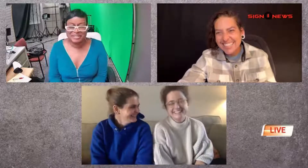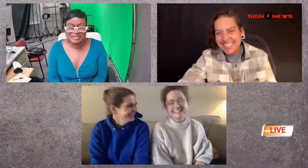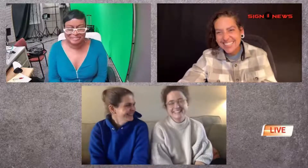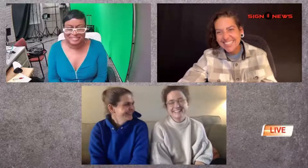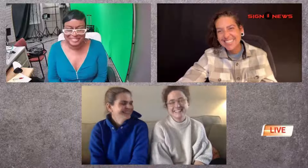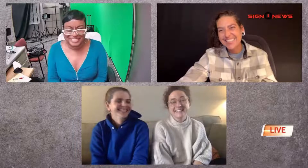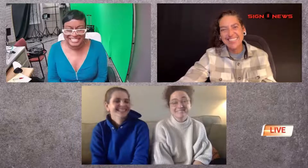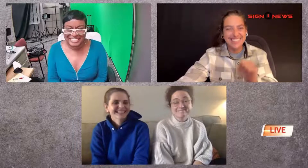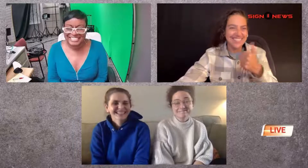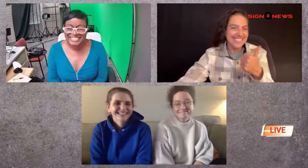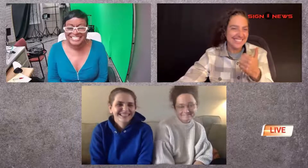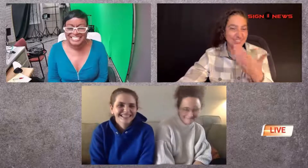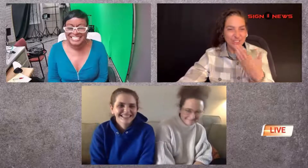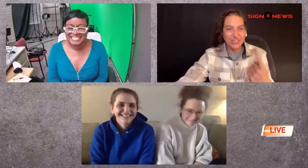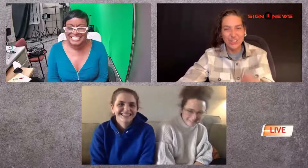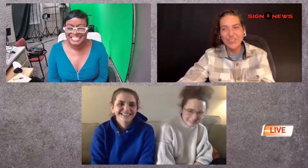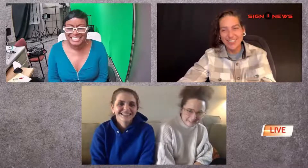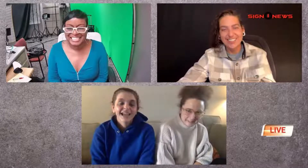Beautiful.